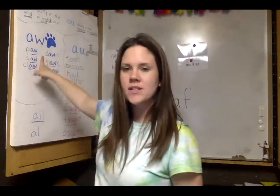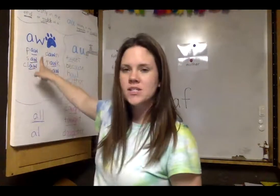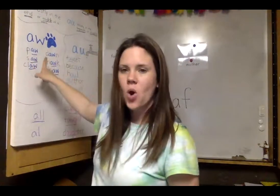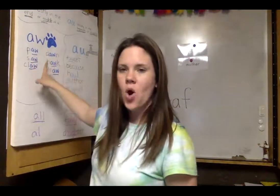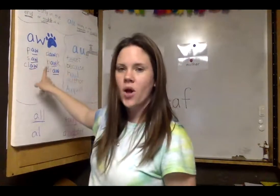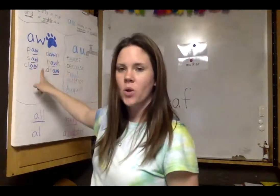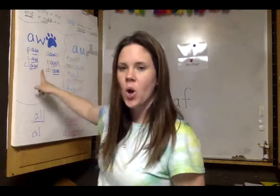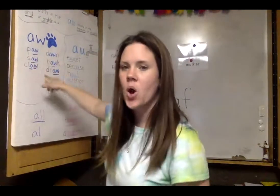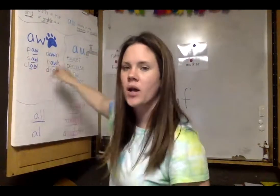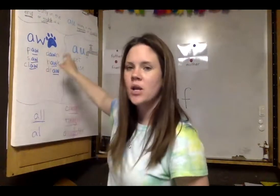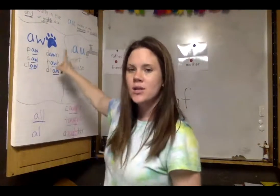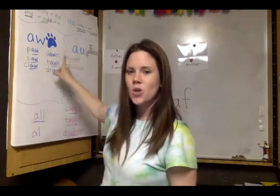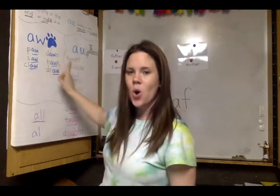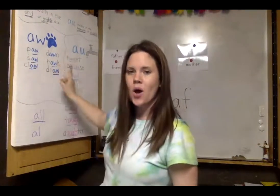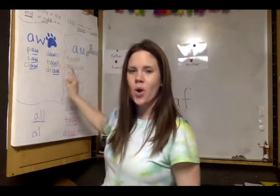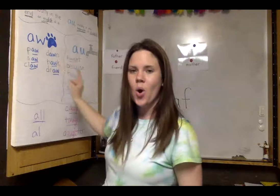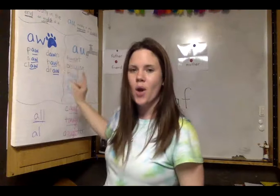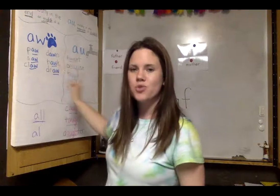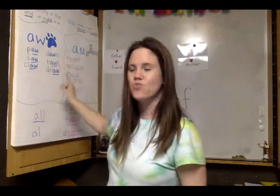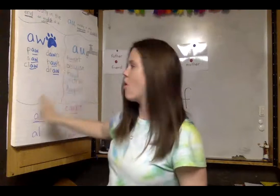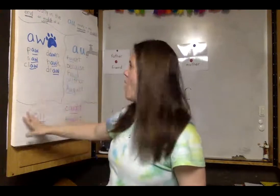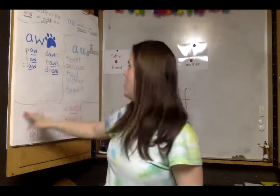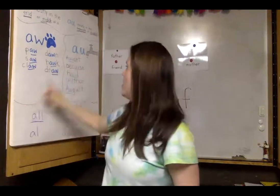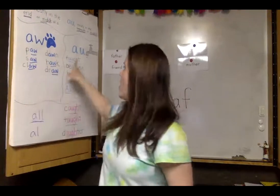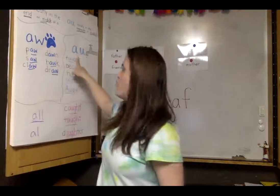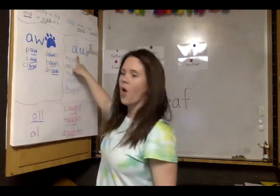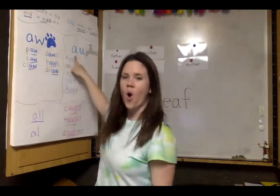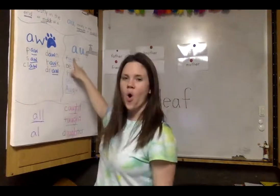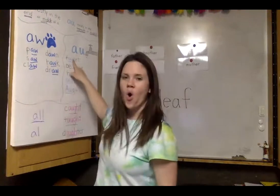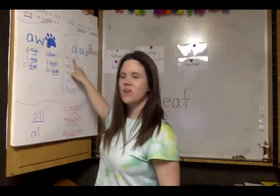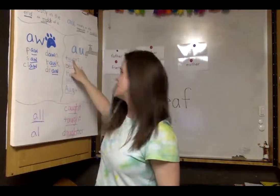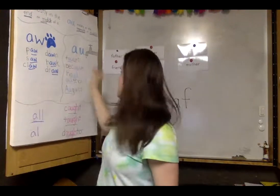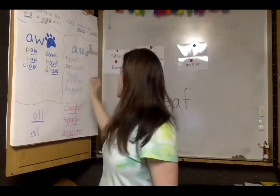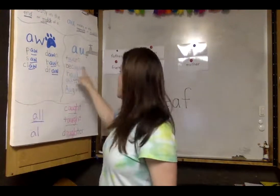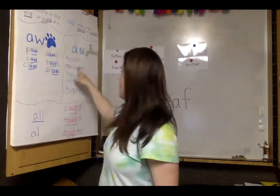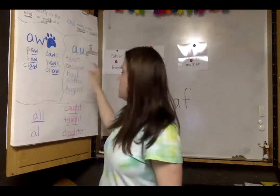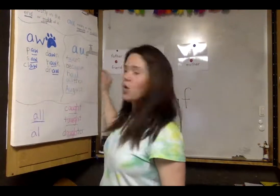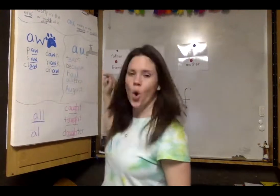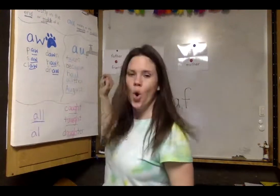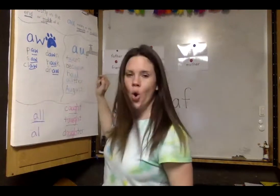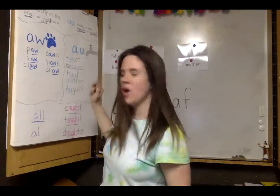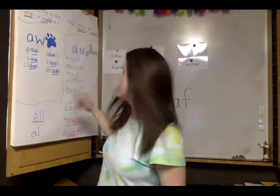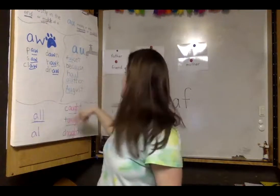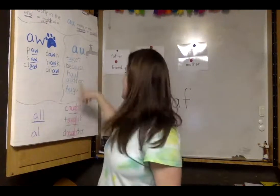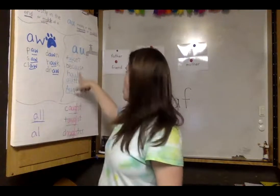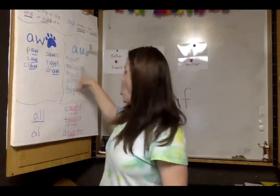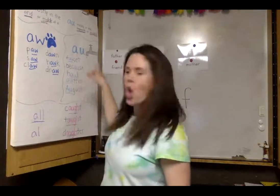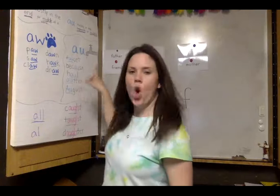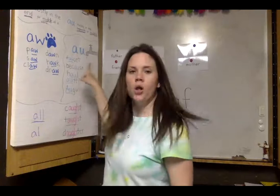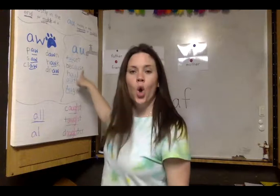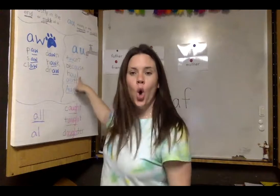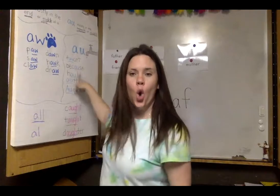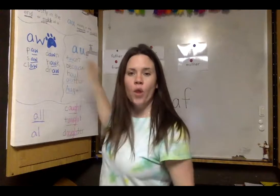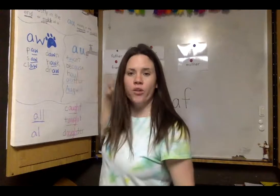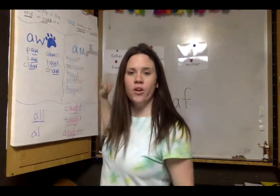paw, saw, claw, dawn, hawk, draw, for all, sit, because,